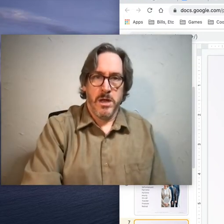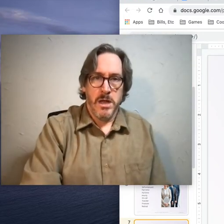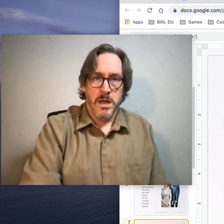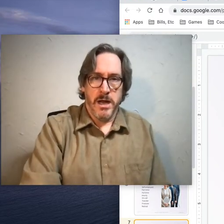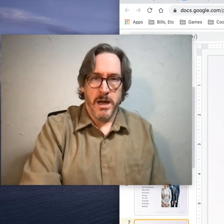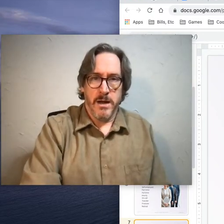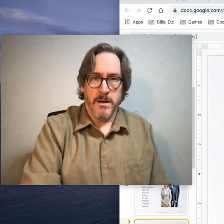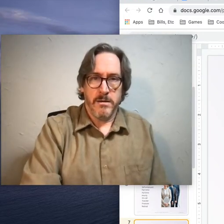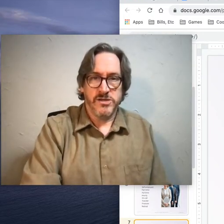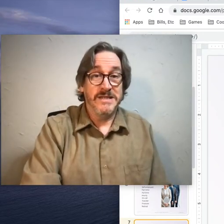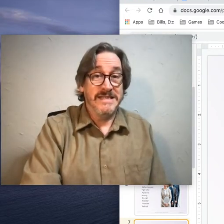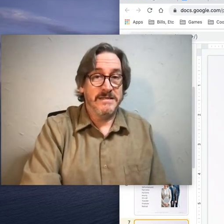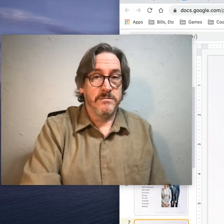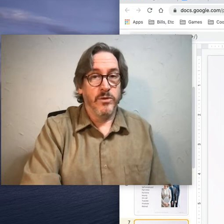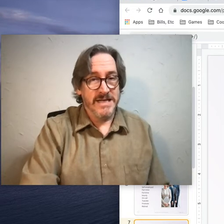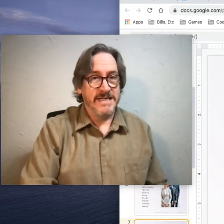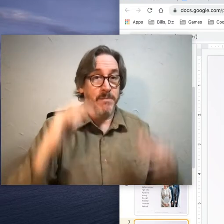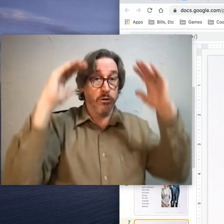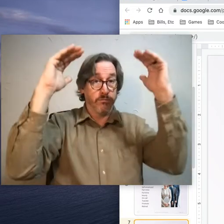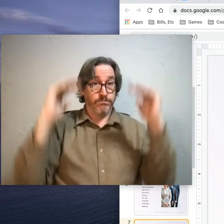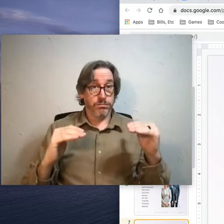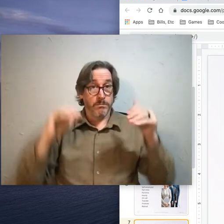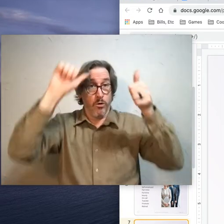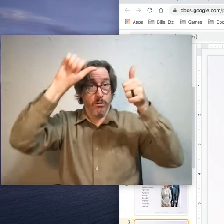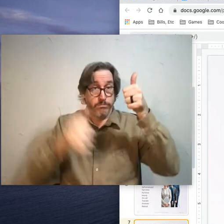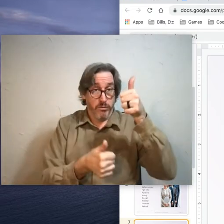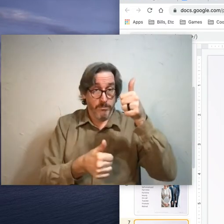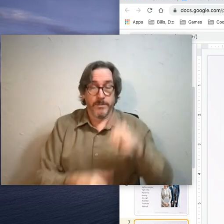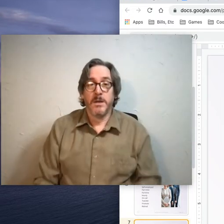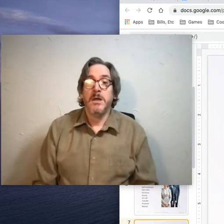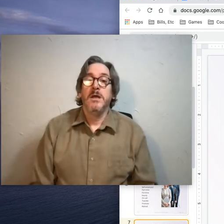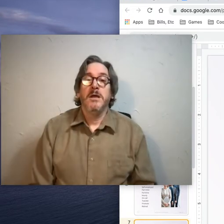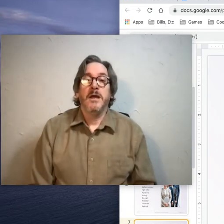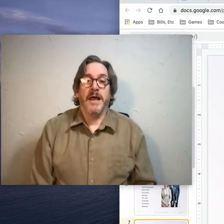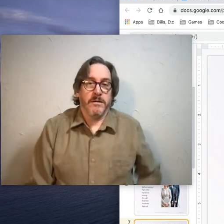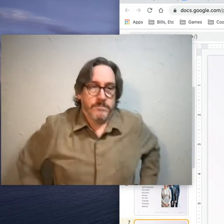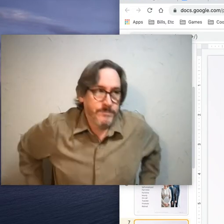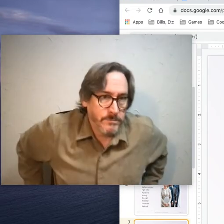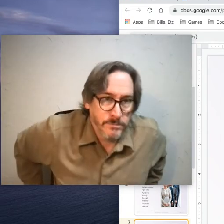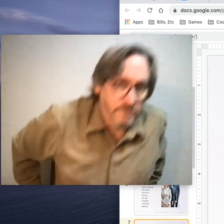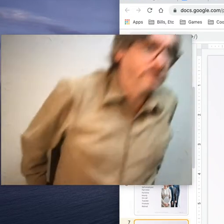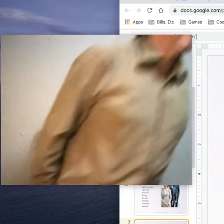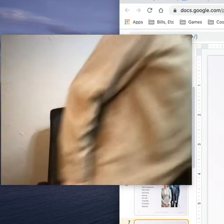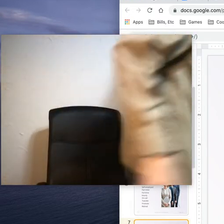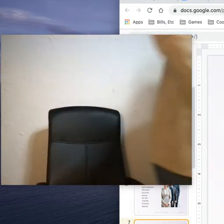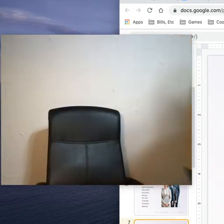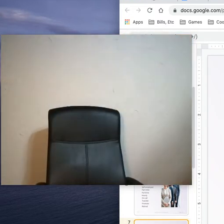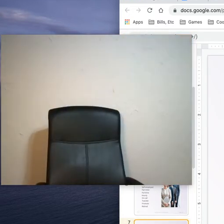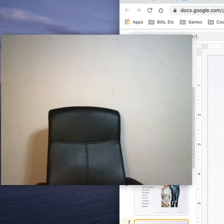So we did demote, boom or boom, and